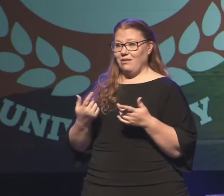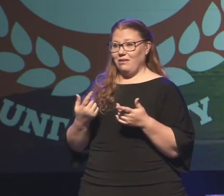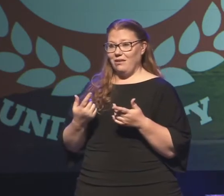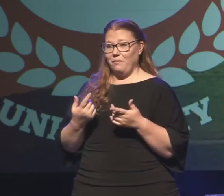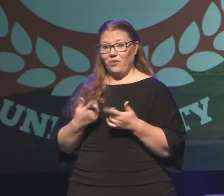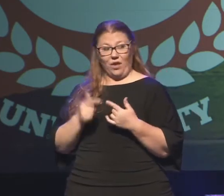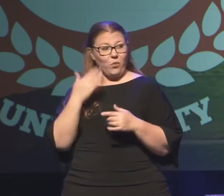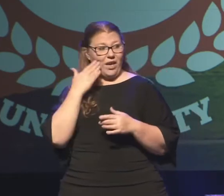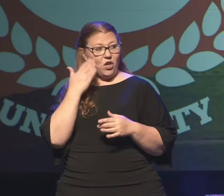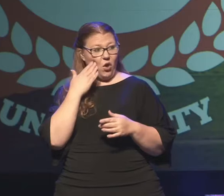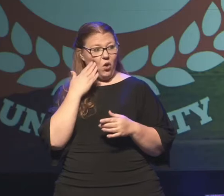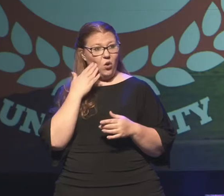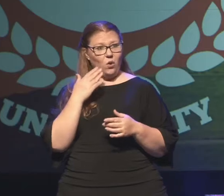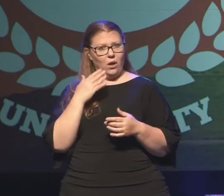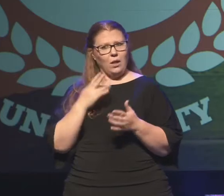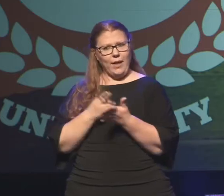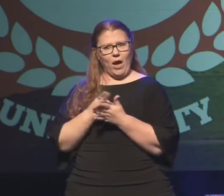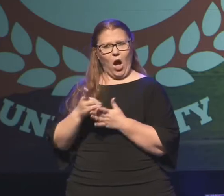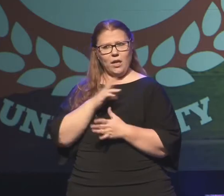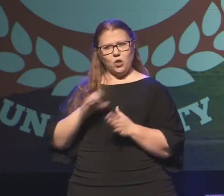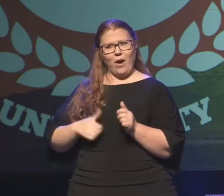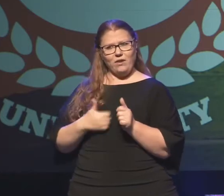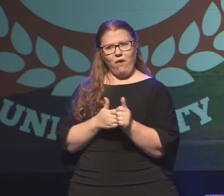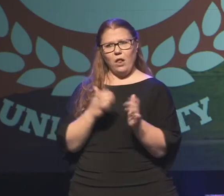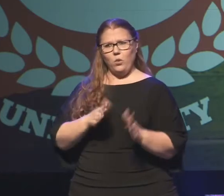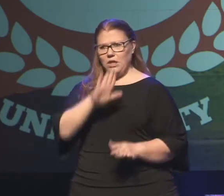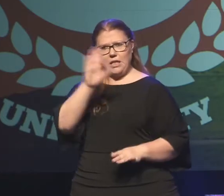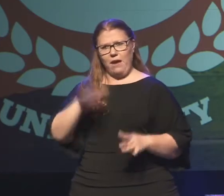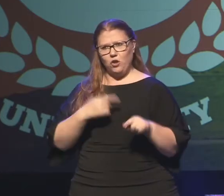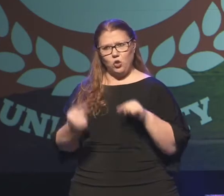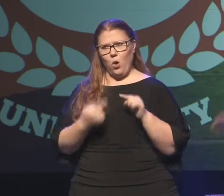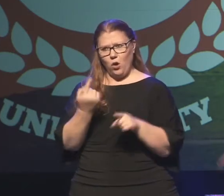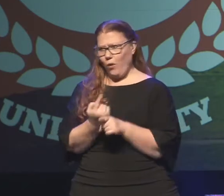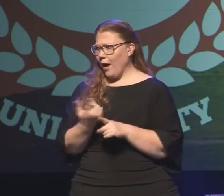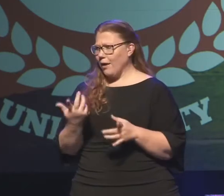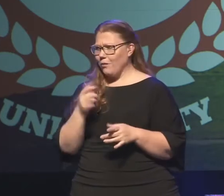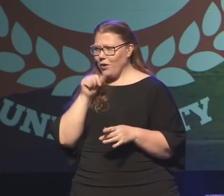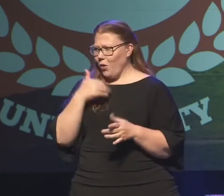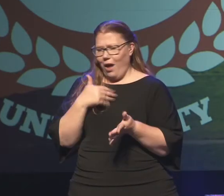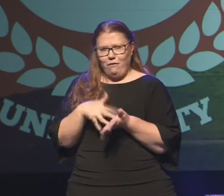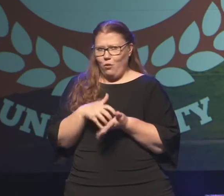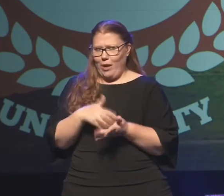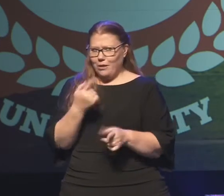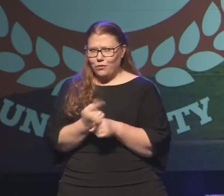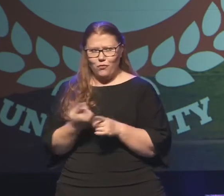we all know genuine Christ followers, we never struggle. We don't have any weaknesses.